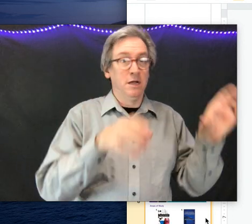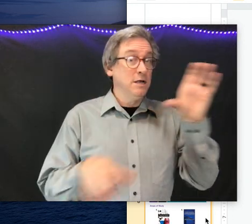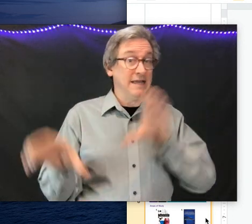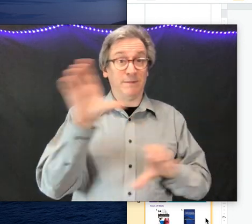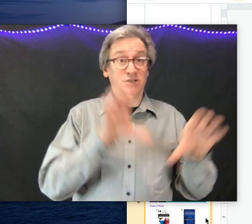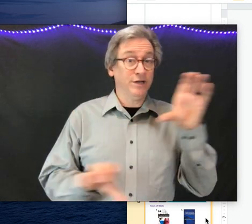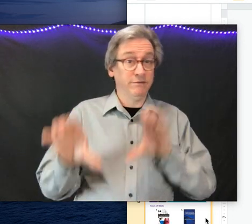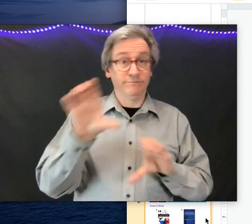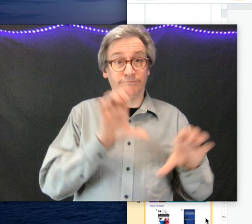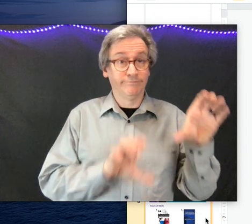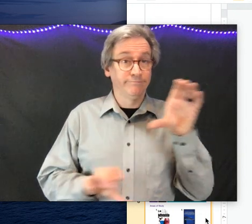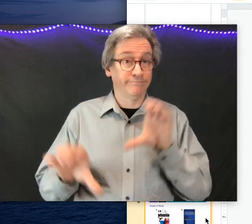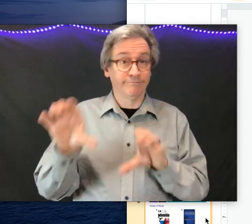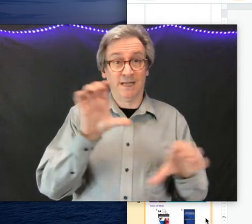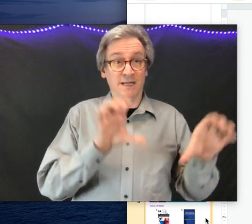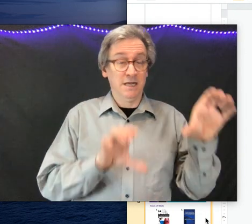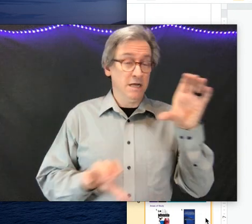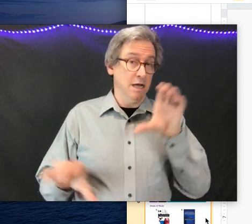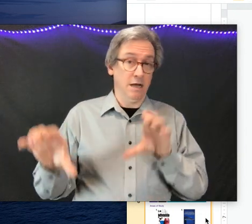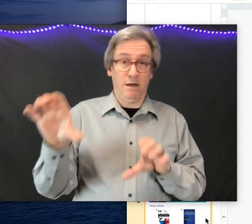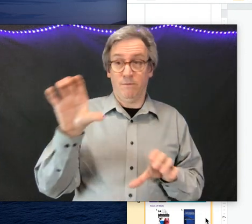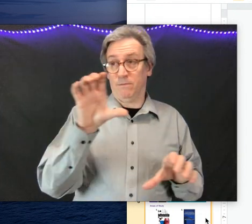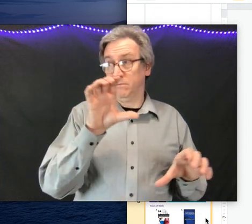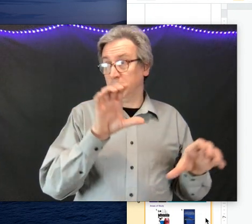beakers. Chemistry,